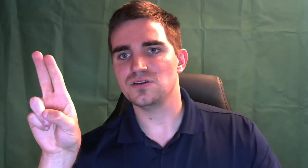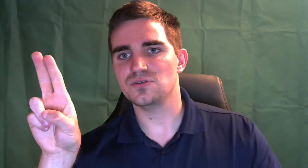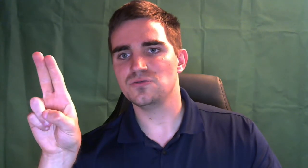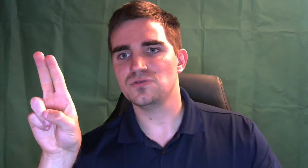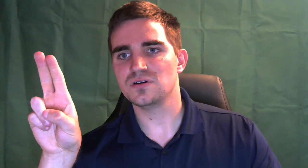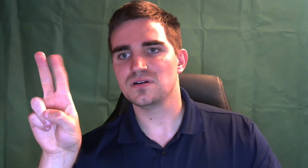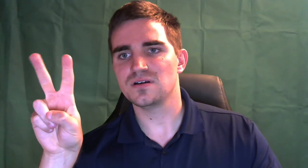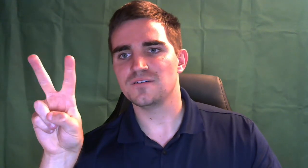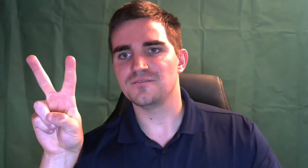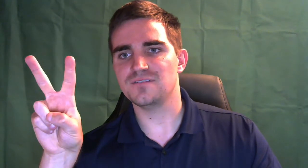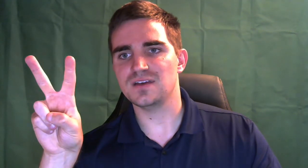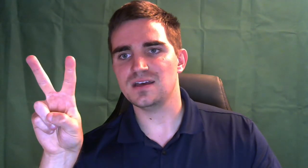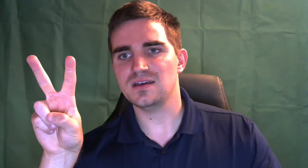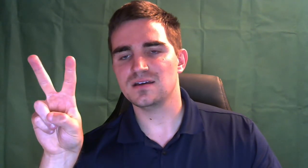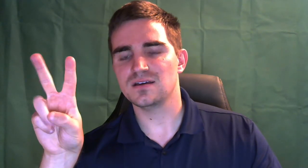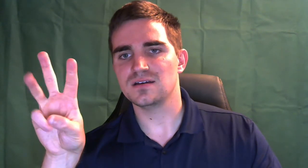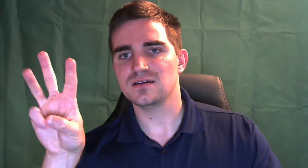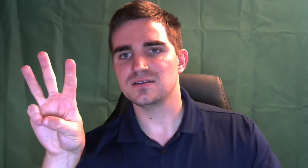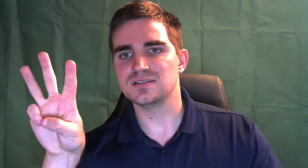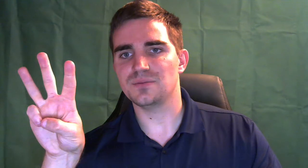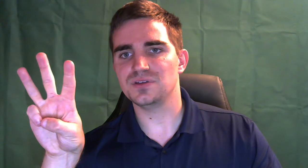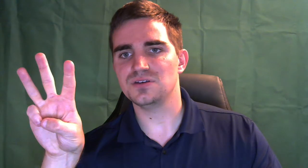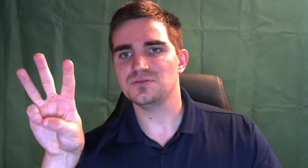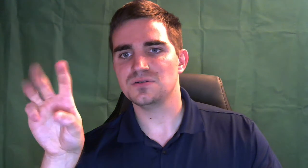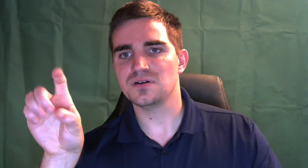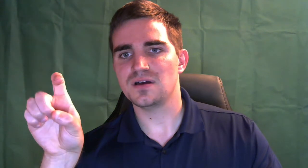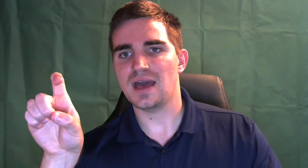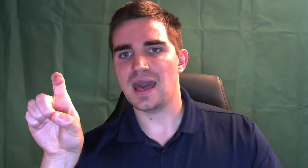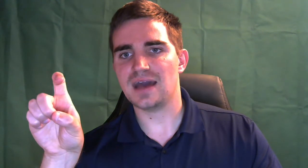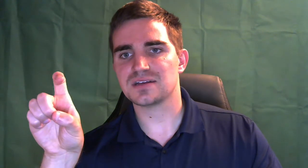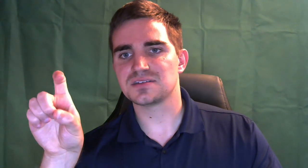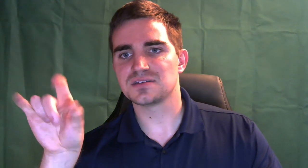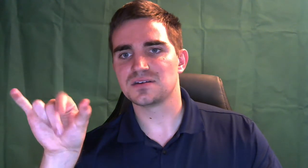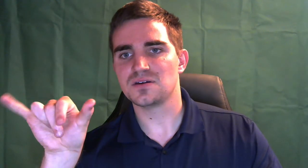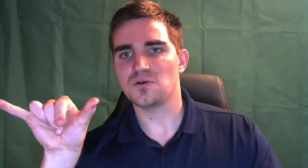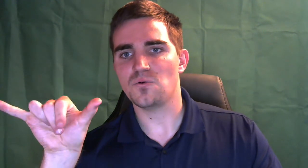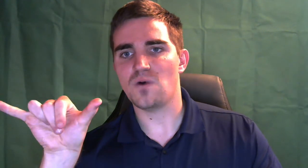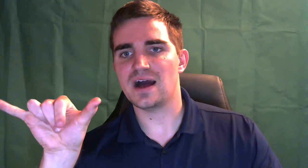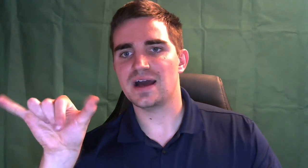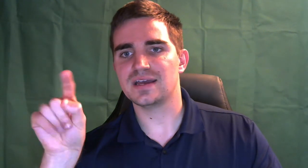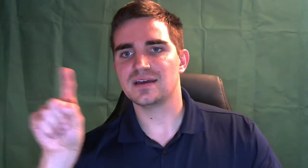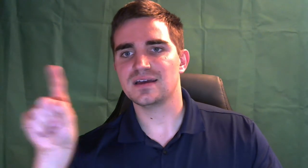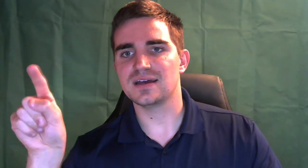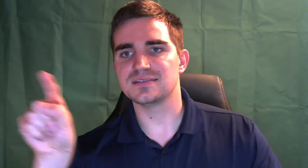U, V, W, X, Y,